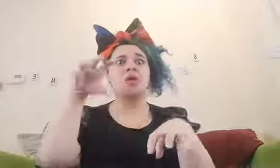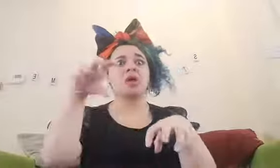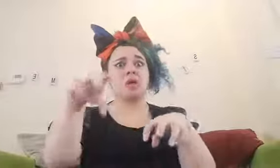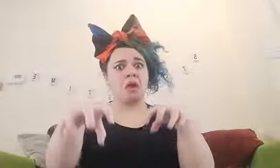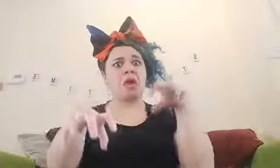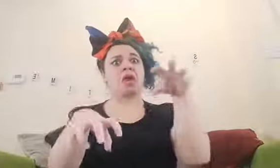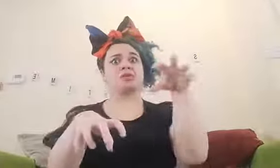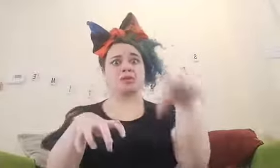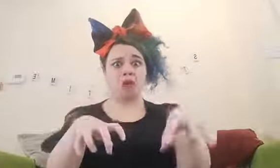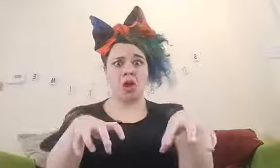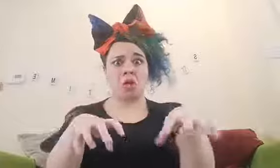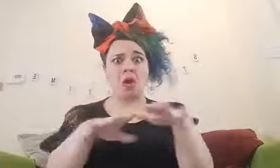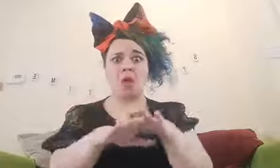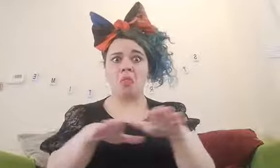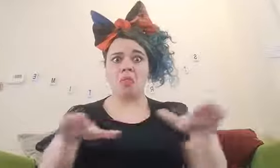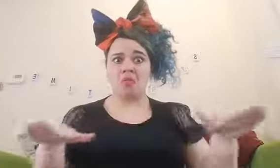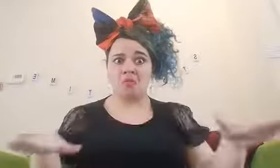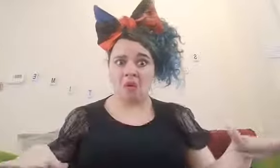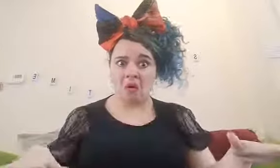walking really slow on the floor.